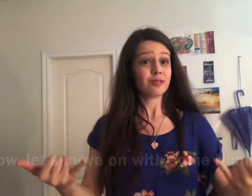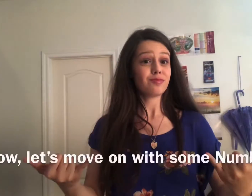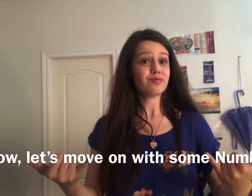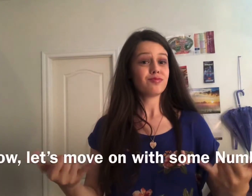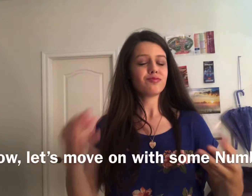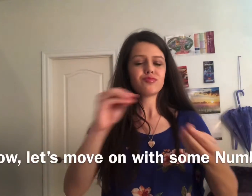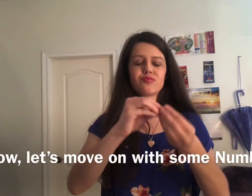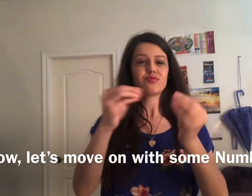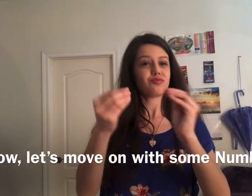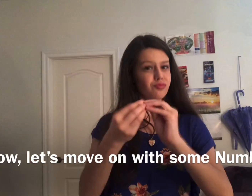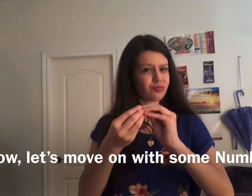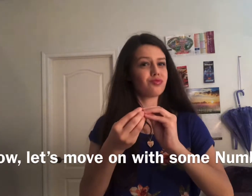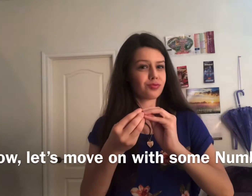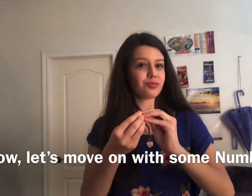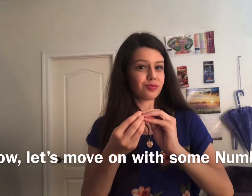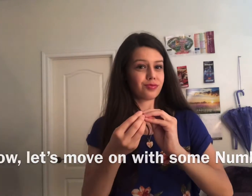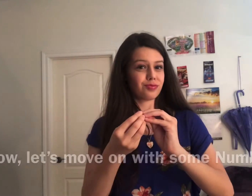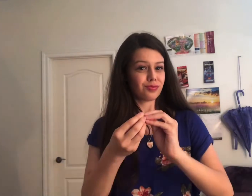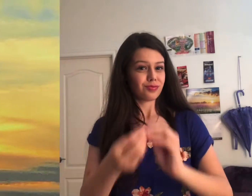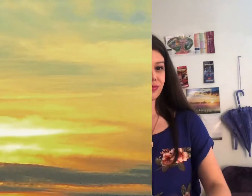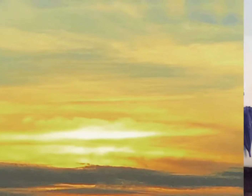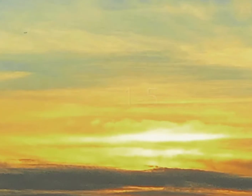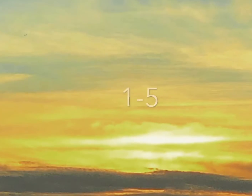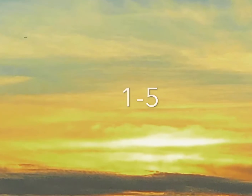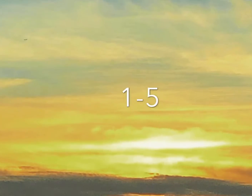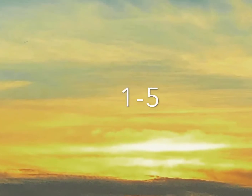Now, let's move on with some numbers.